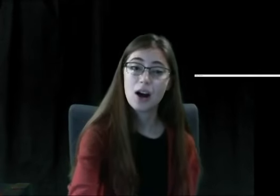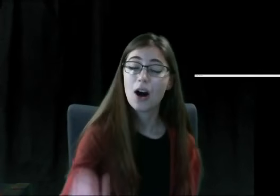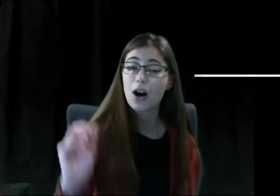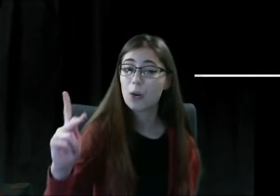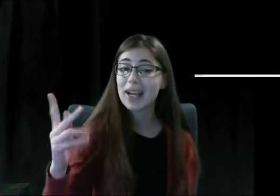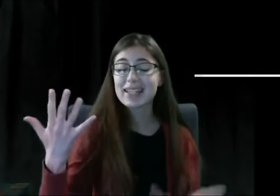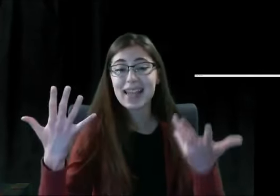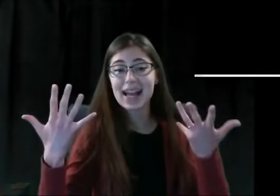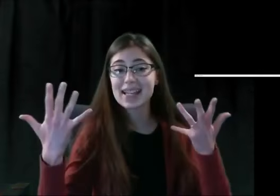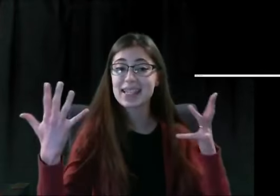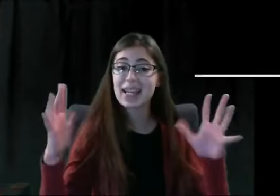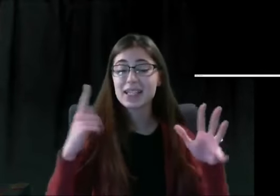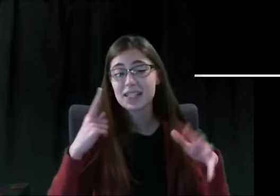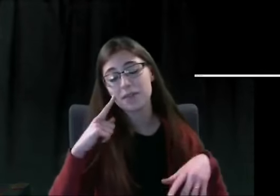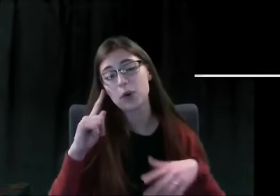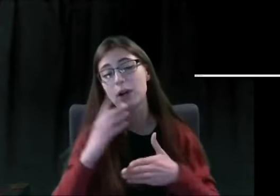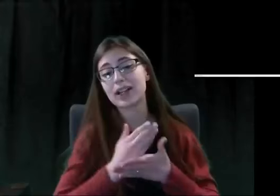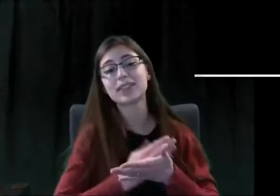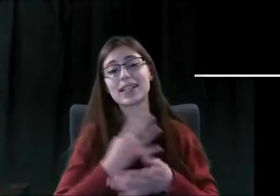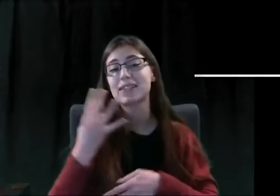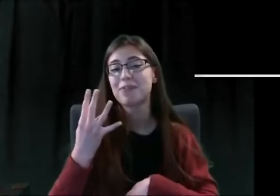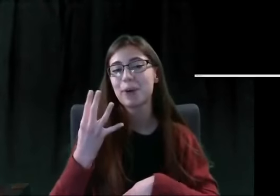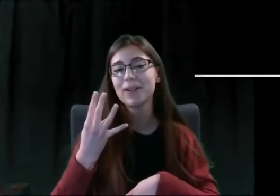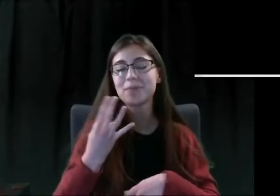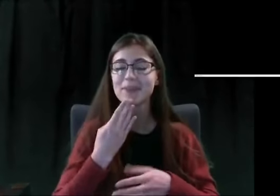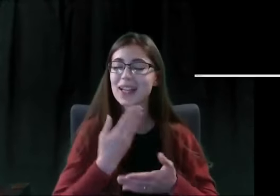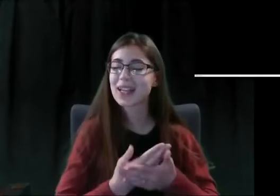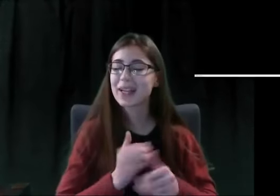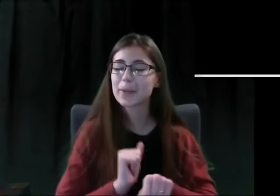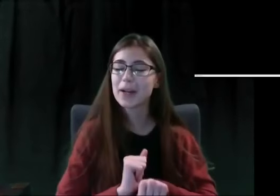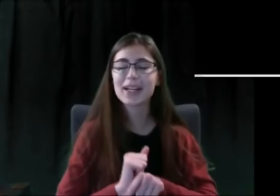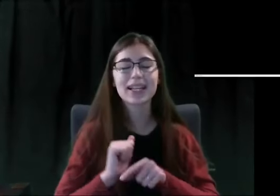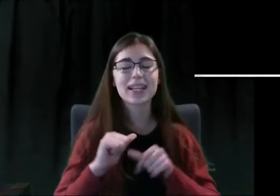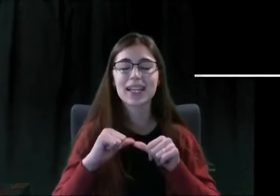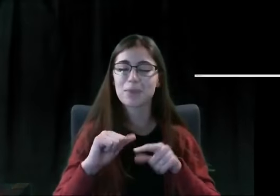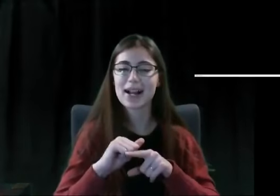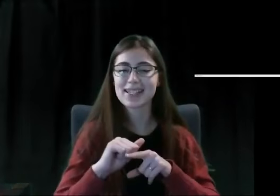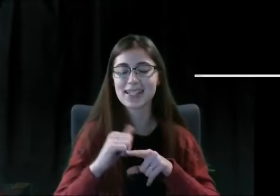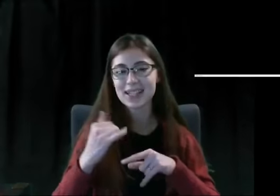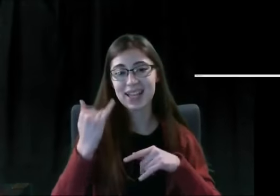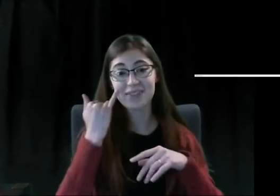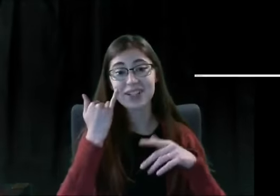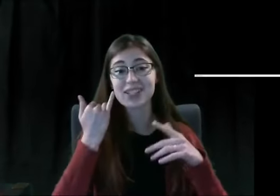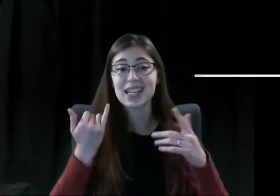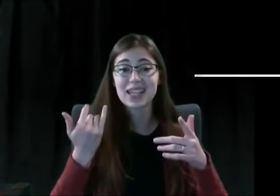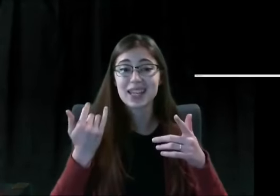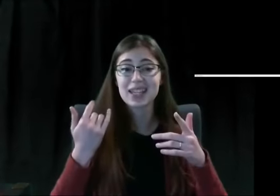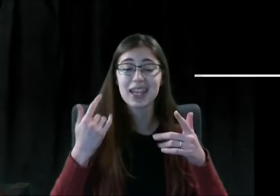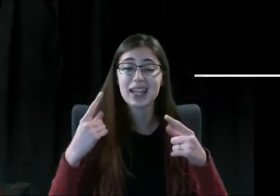All right, that is it for lesson 4. Good work. Keep practicing. If there's anything that you were